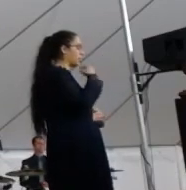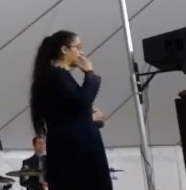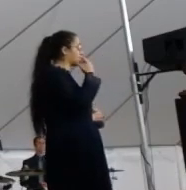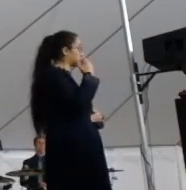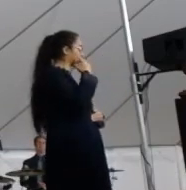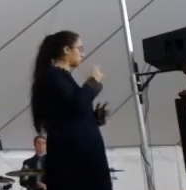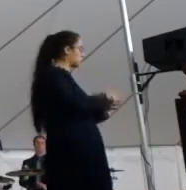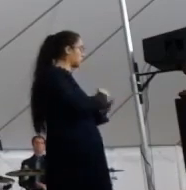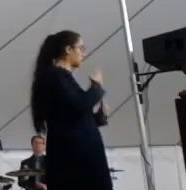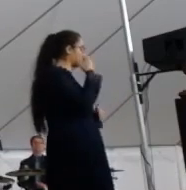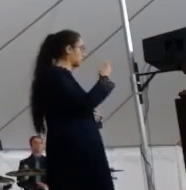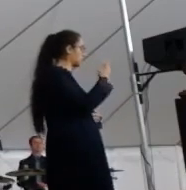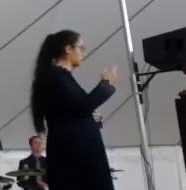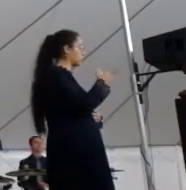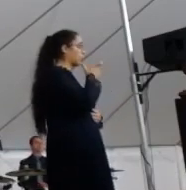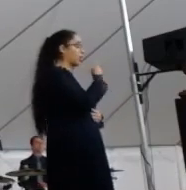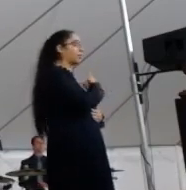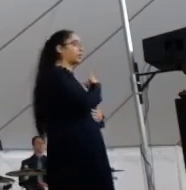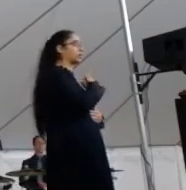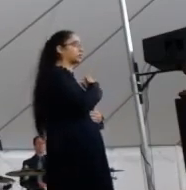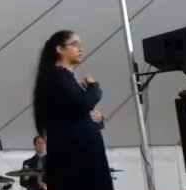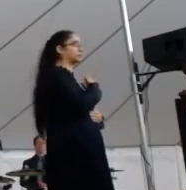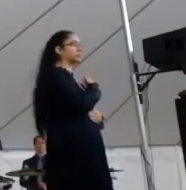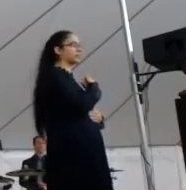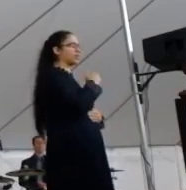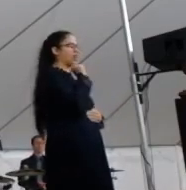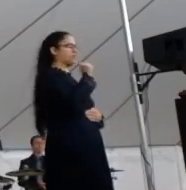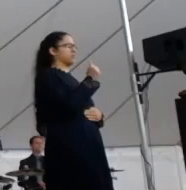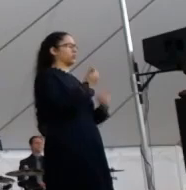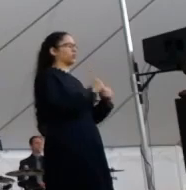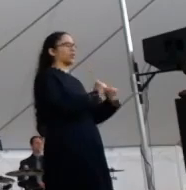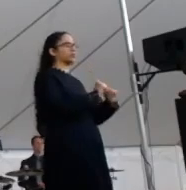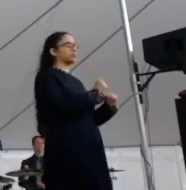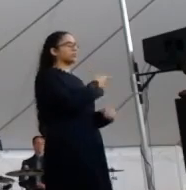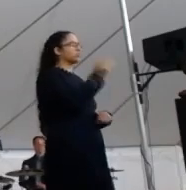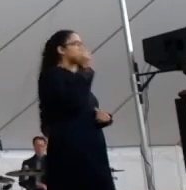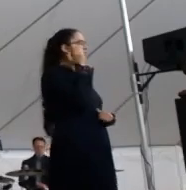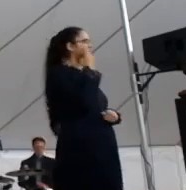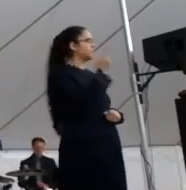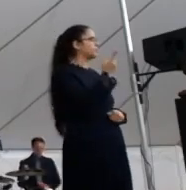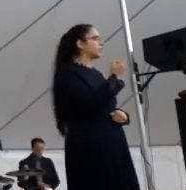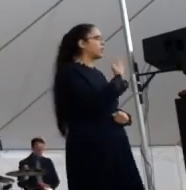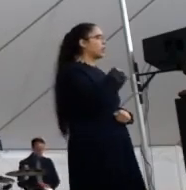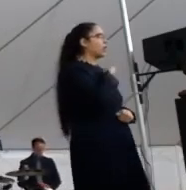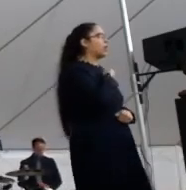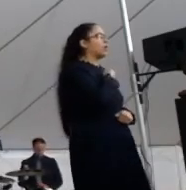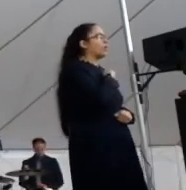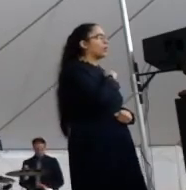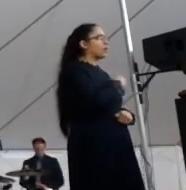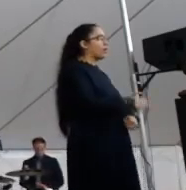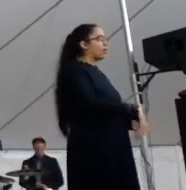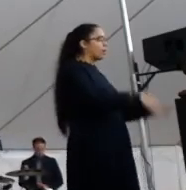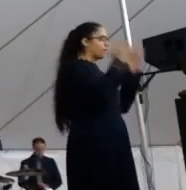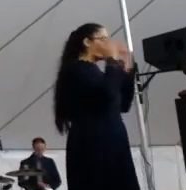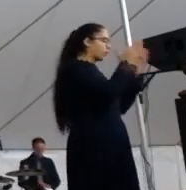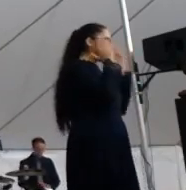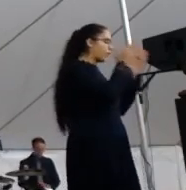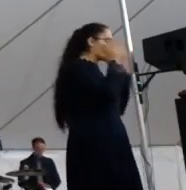I was. I'm not trying. Come on. You see, we are so caught up on beating each other